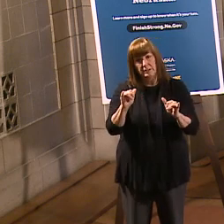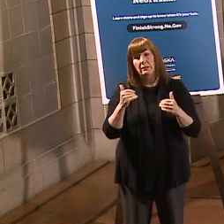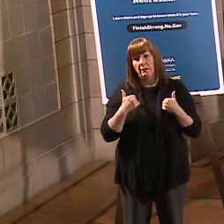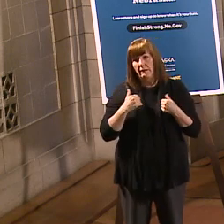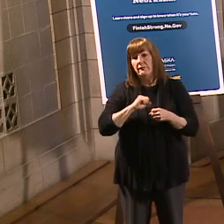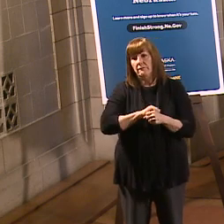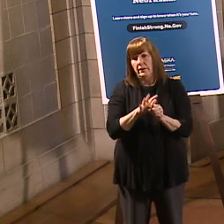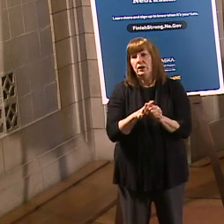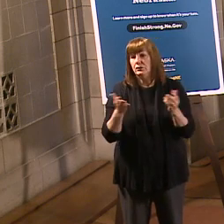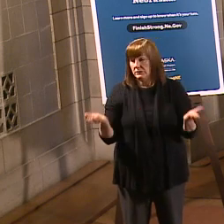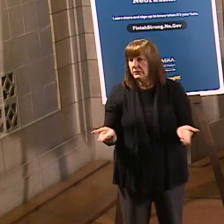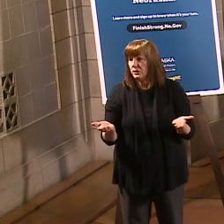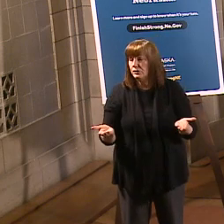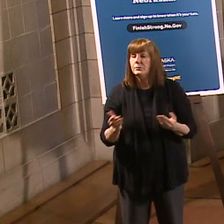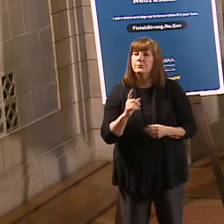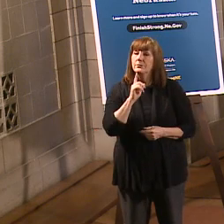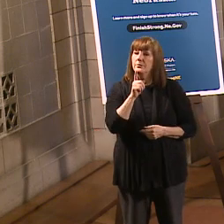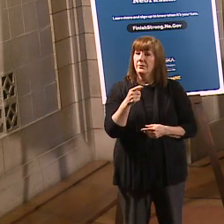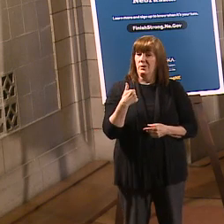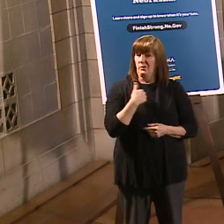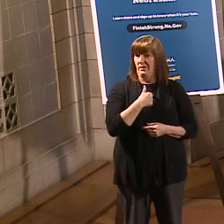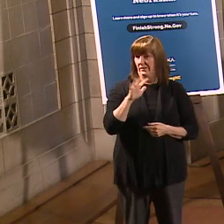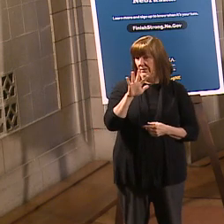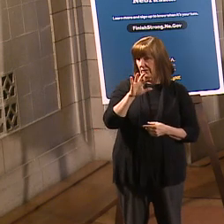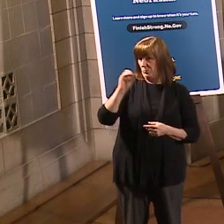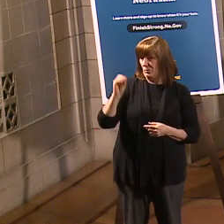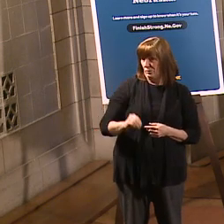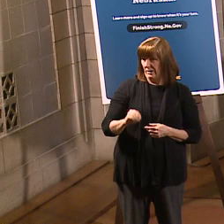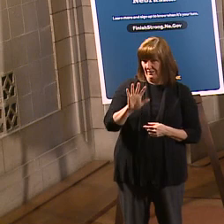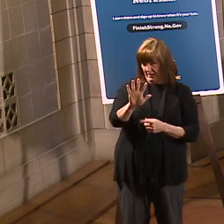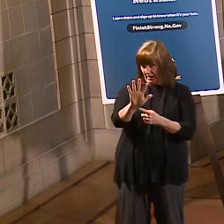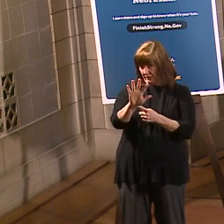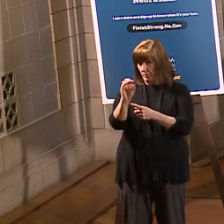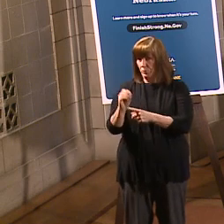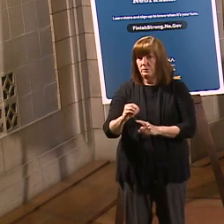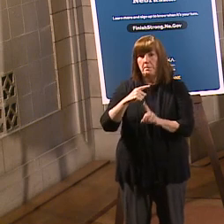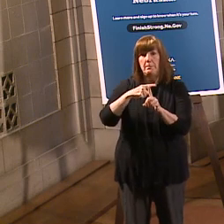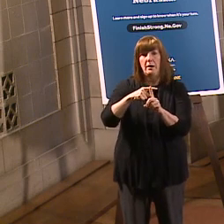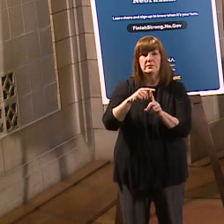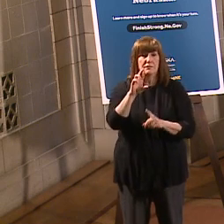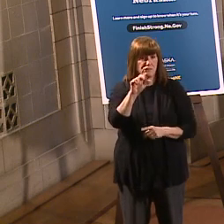community. We've actually been at a 5% positivity rate now for about the last